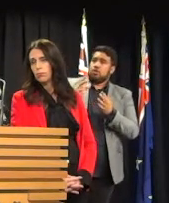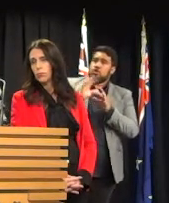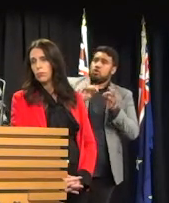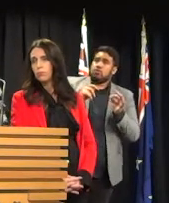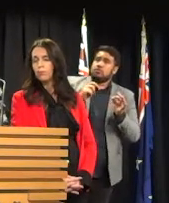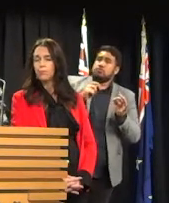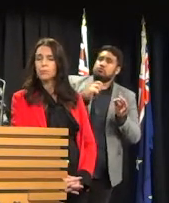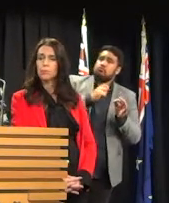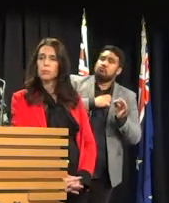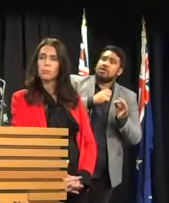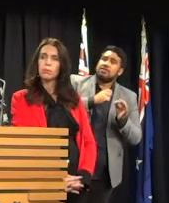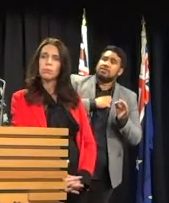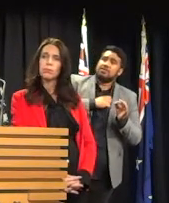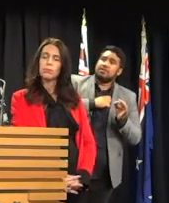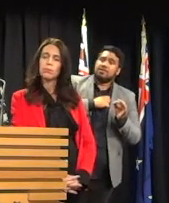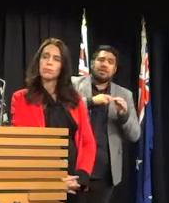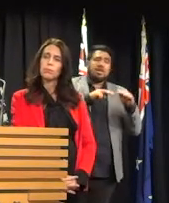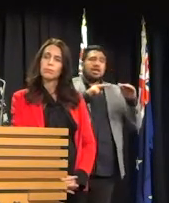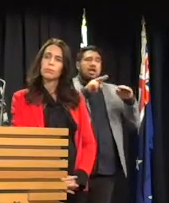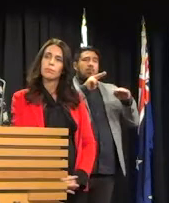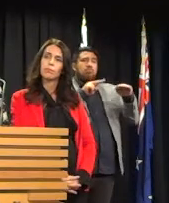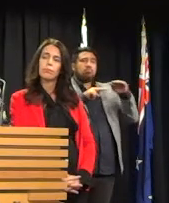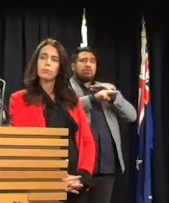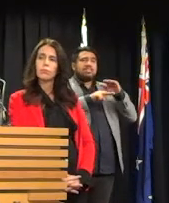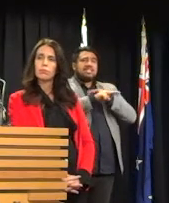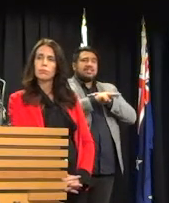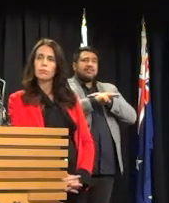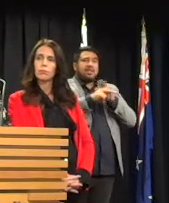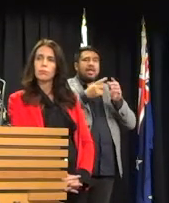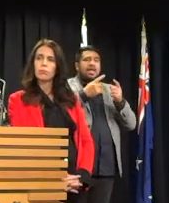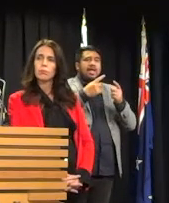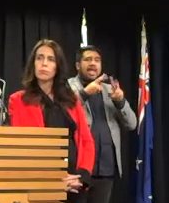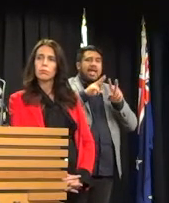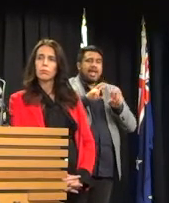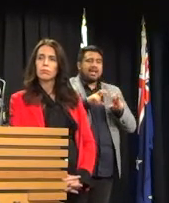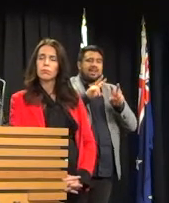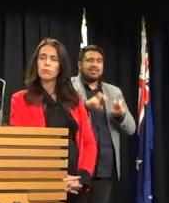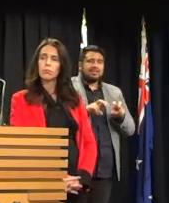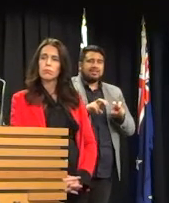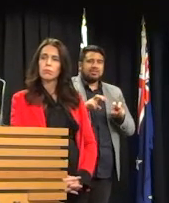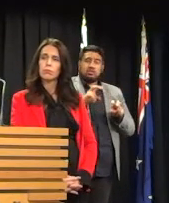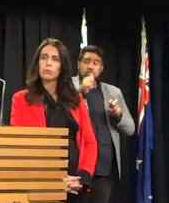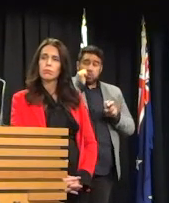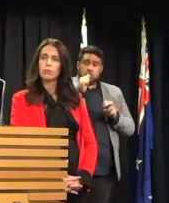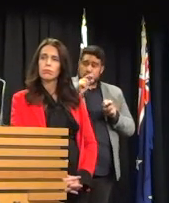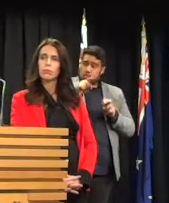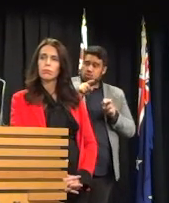Pardon? Predictive analytics, so trying to sort of